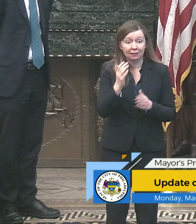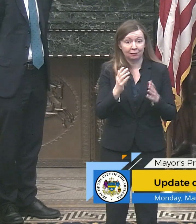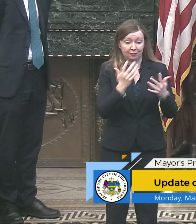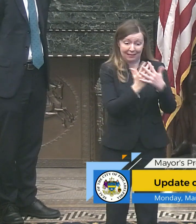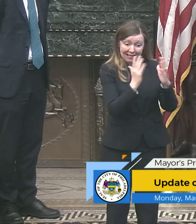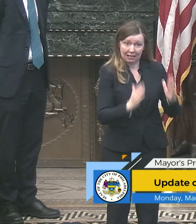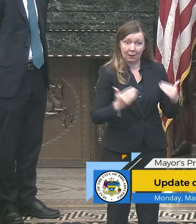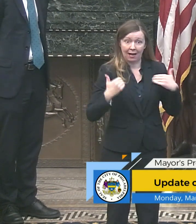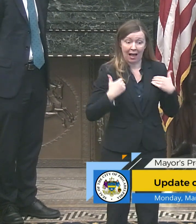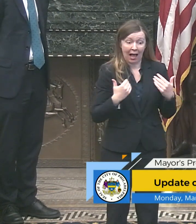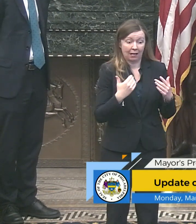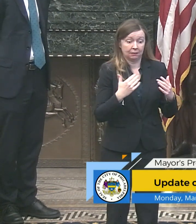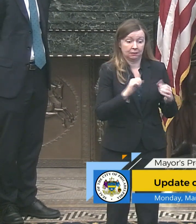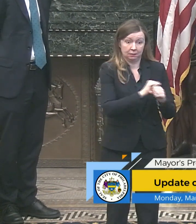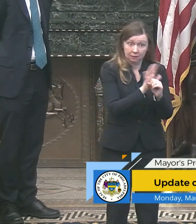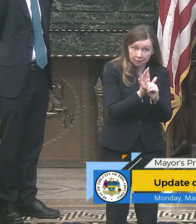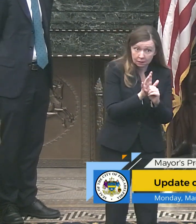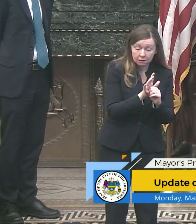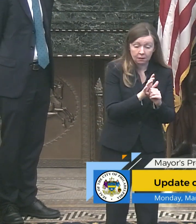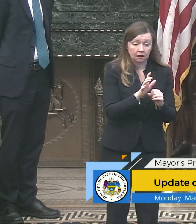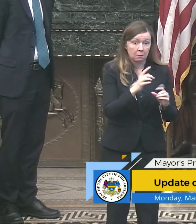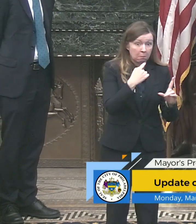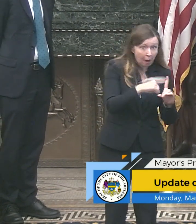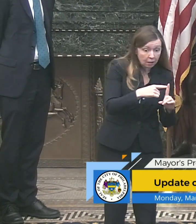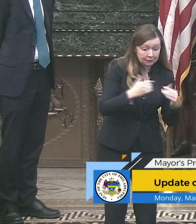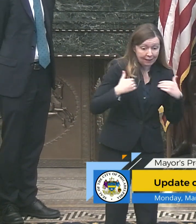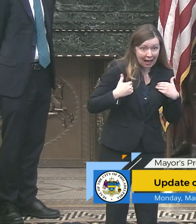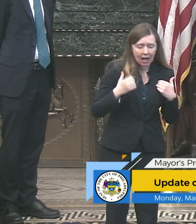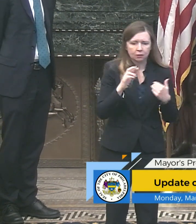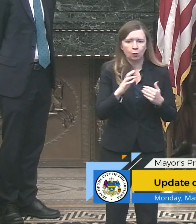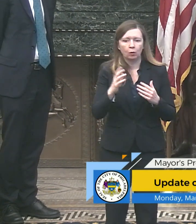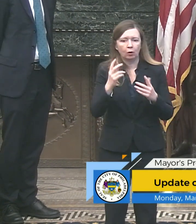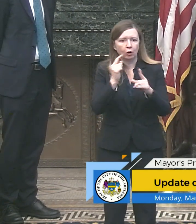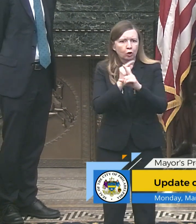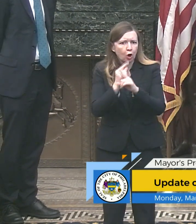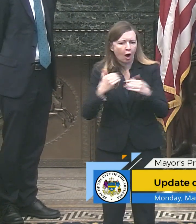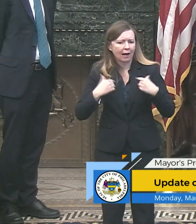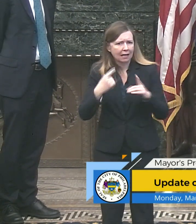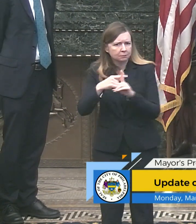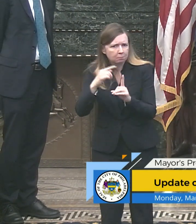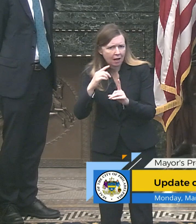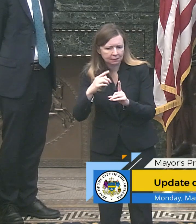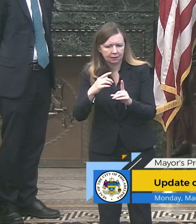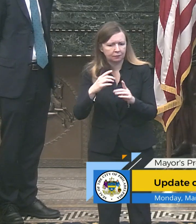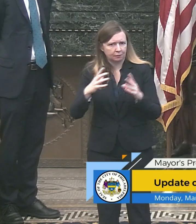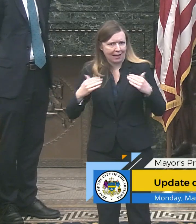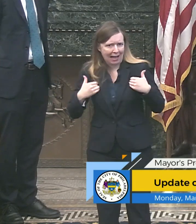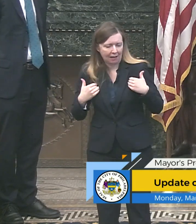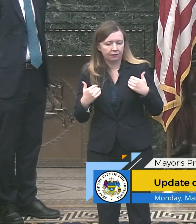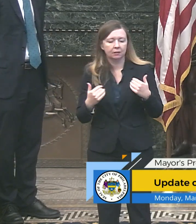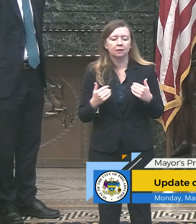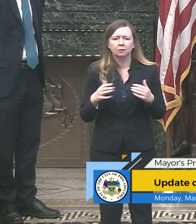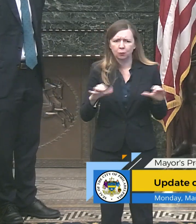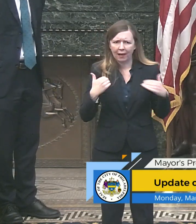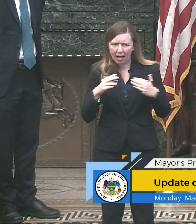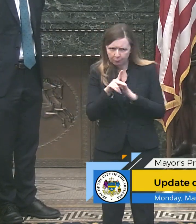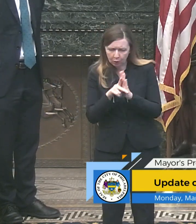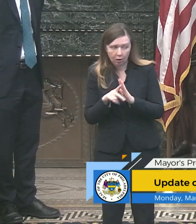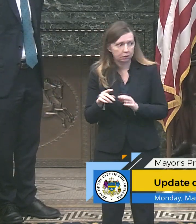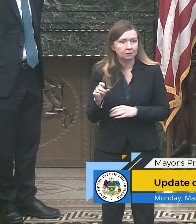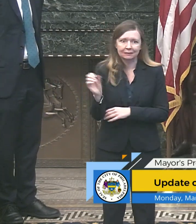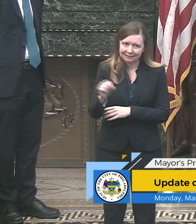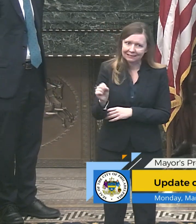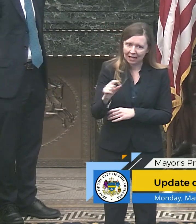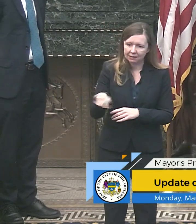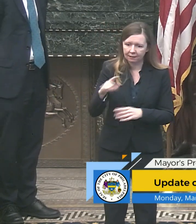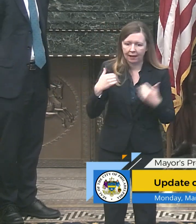or even guards that test positive for the coronavirus? Yes, the prisons has a very specific protocol for both inmates